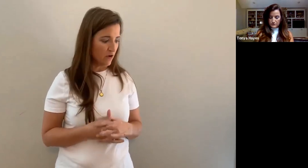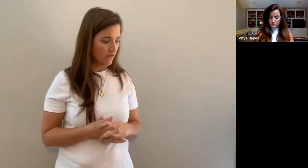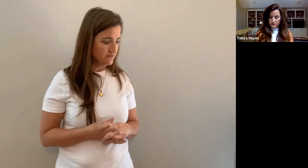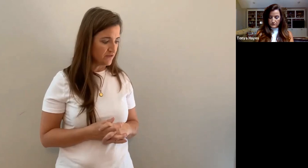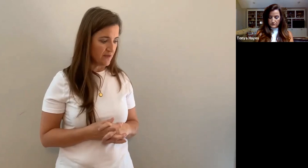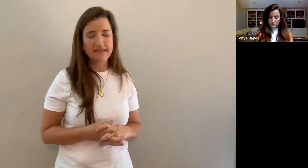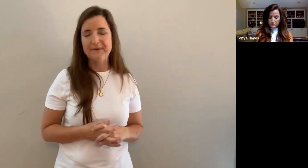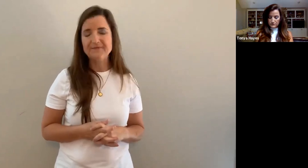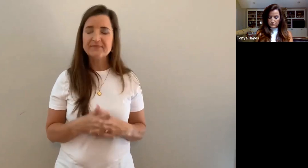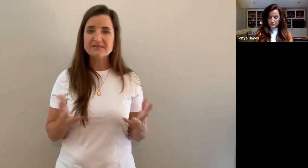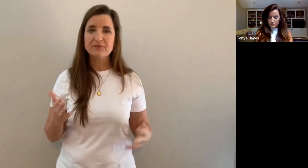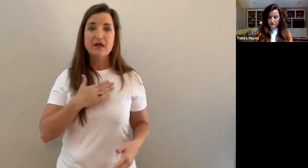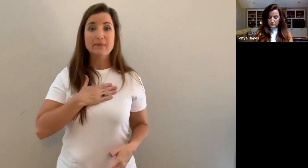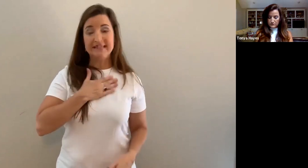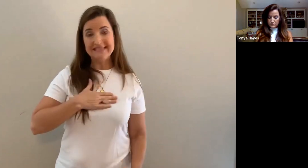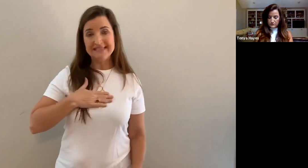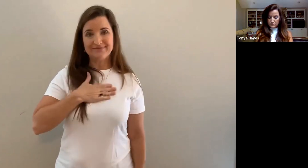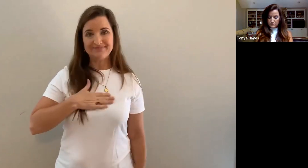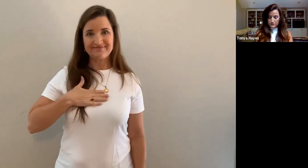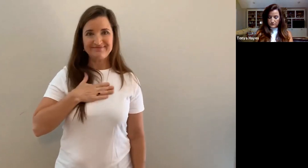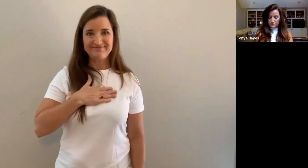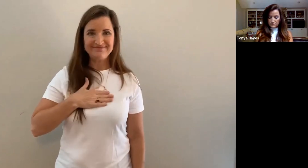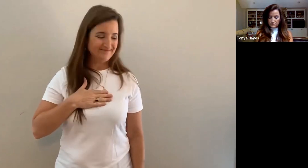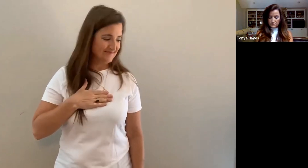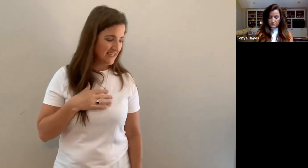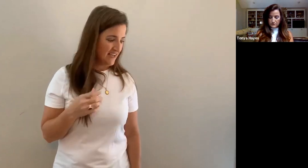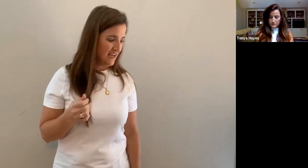times are difficult for them to get. So please,